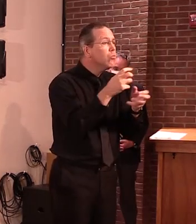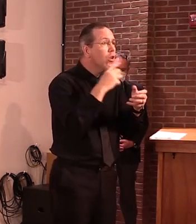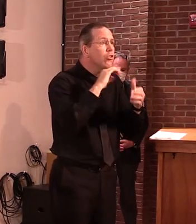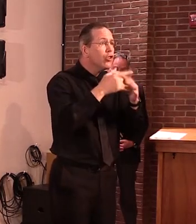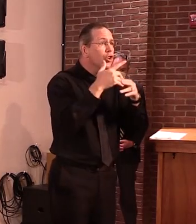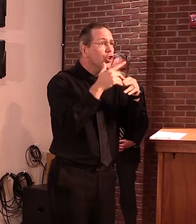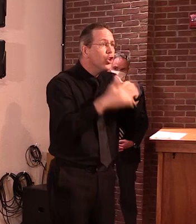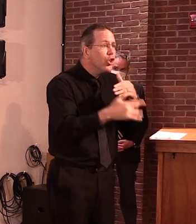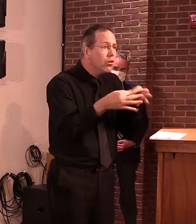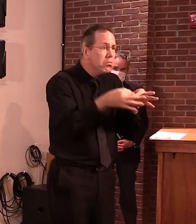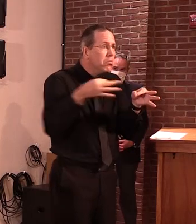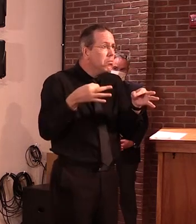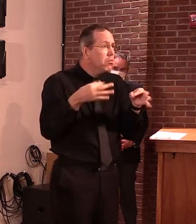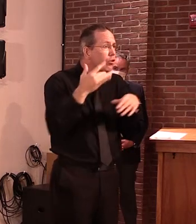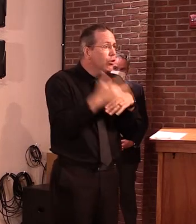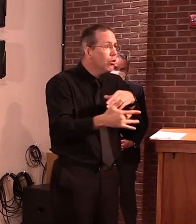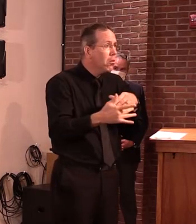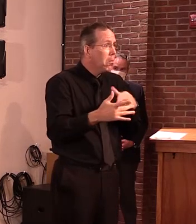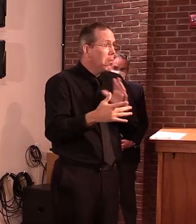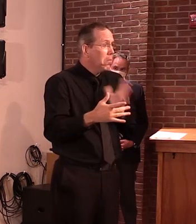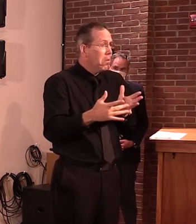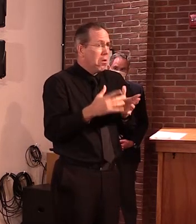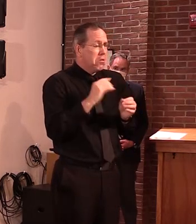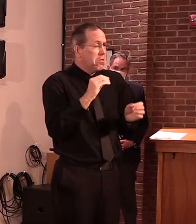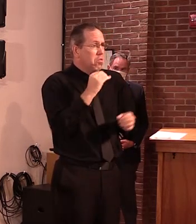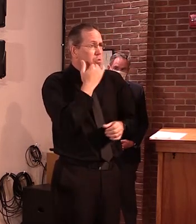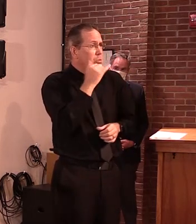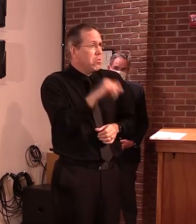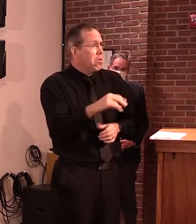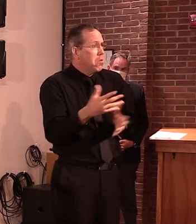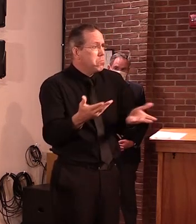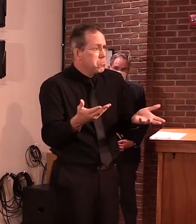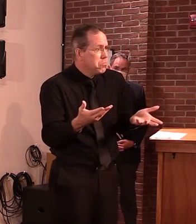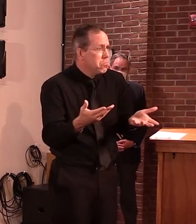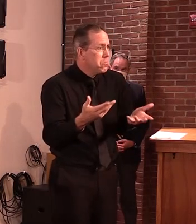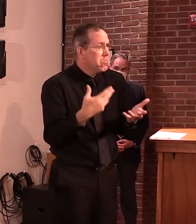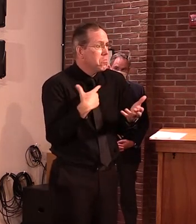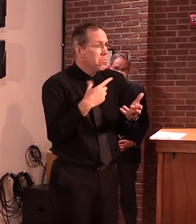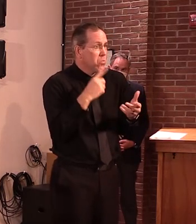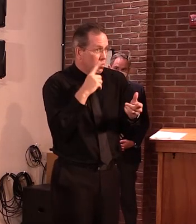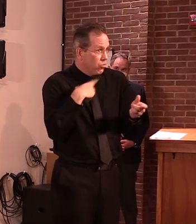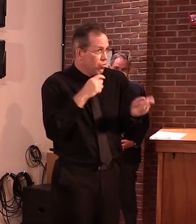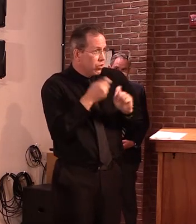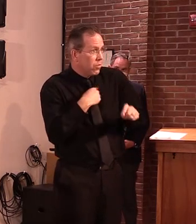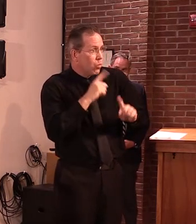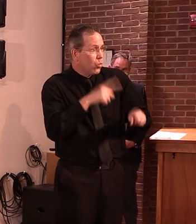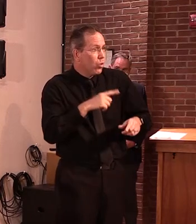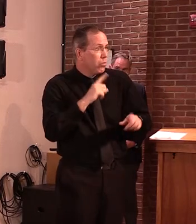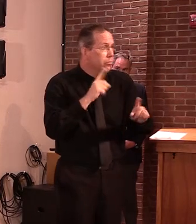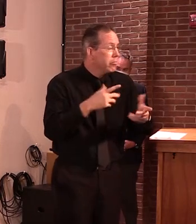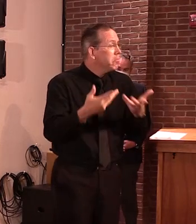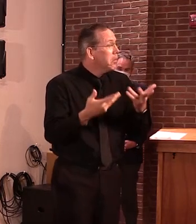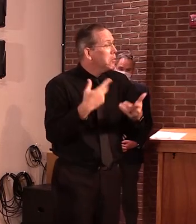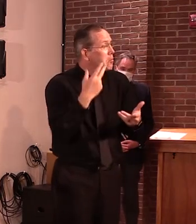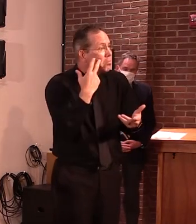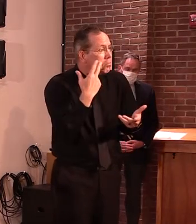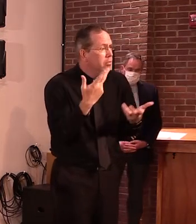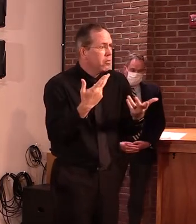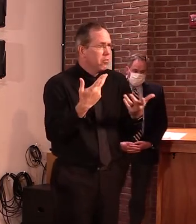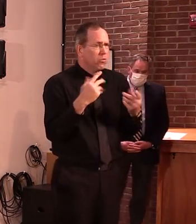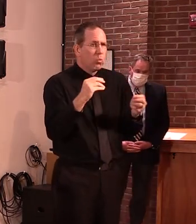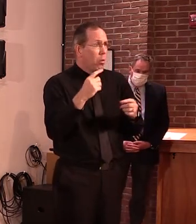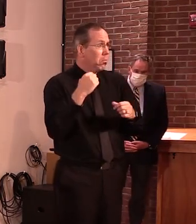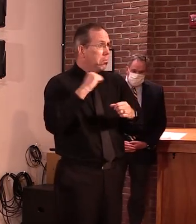I'm not seeing why they couldn't. And we might change the order to reflect that. But we haven't heard any pushback